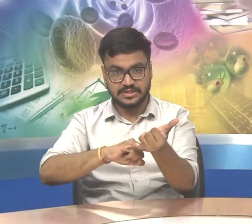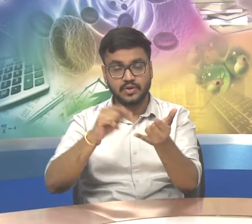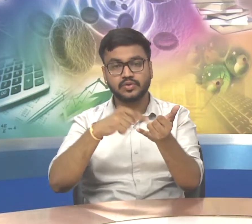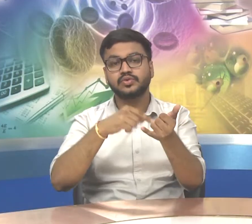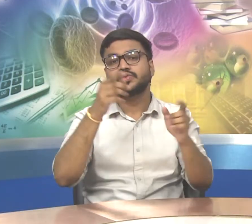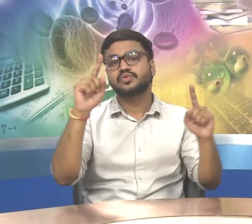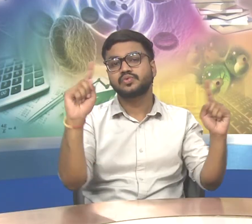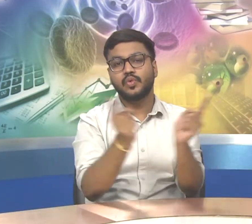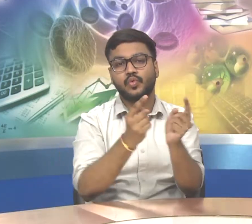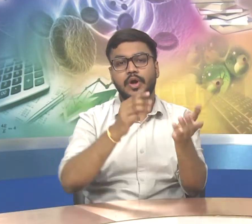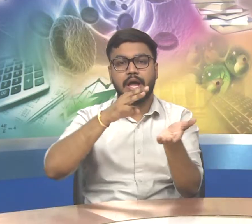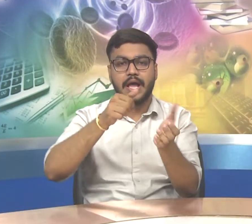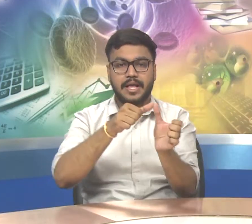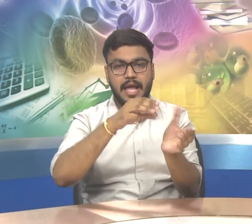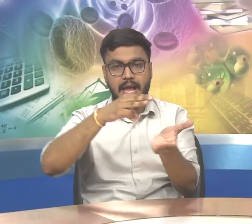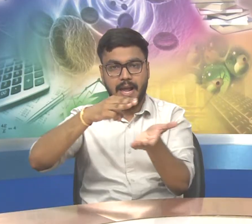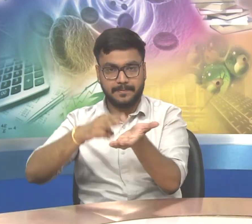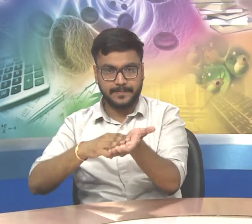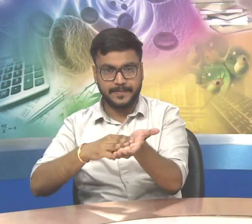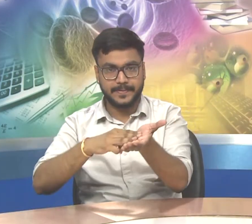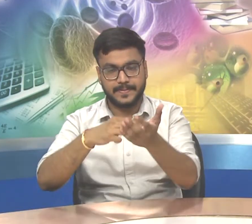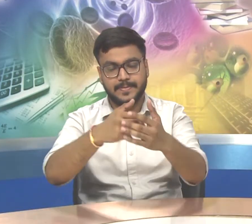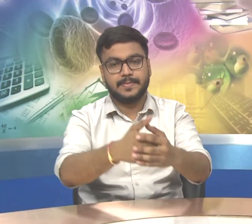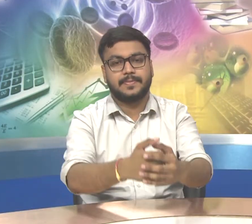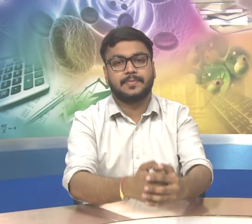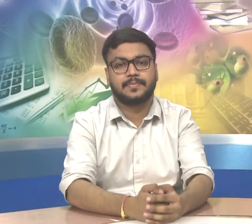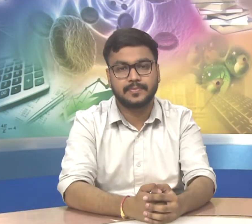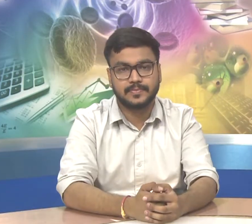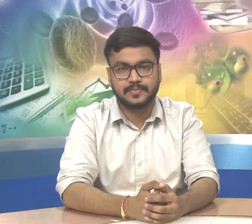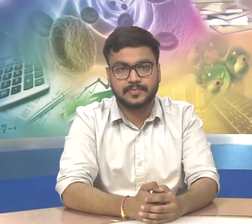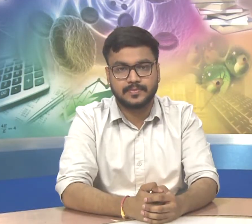mass. In short, AM.